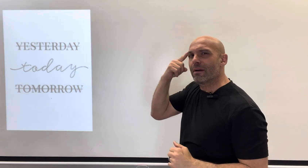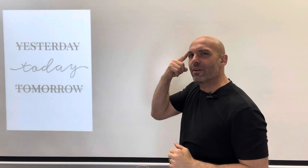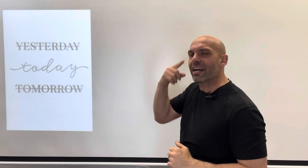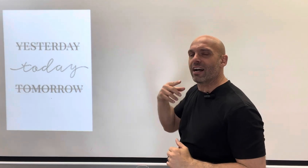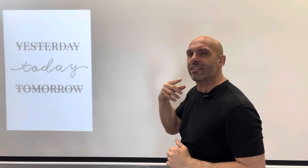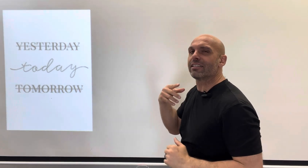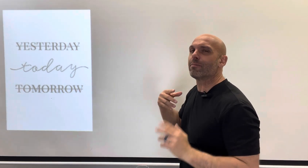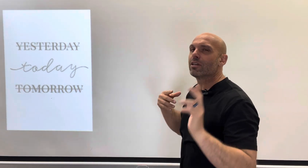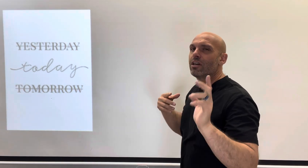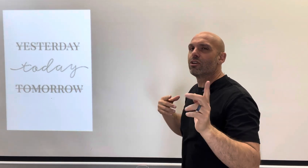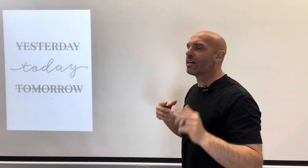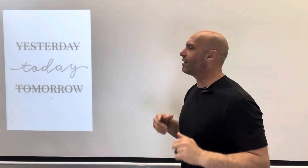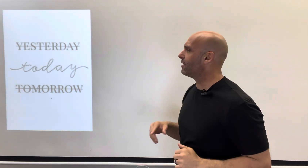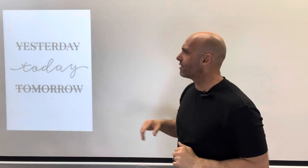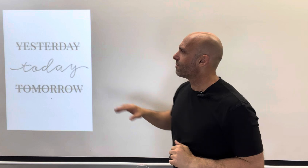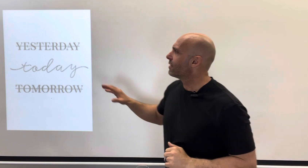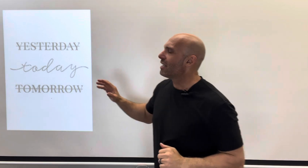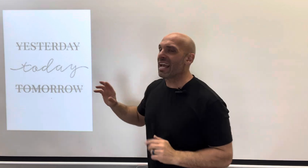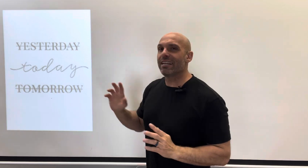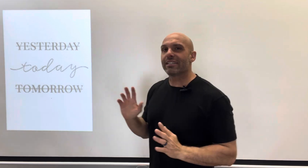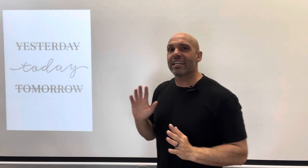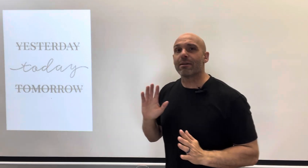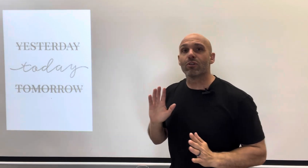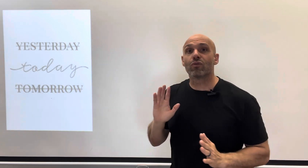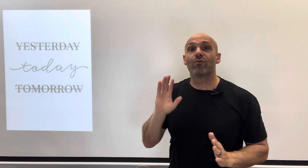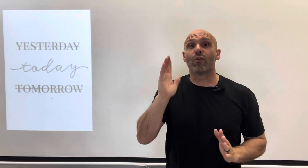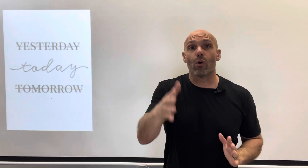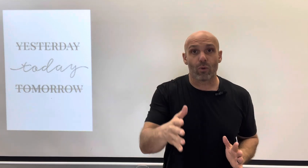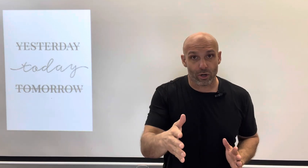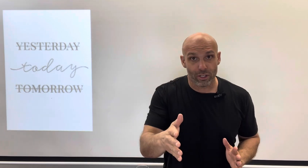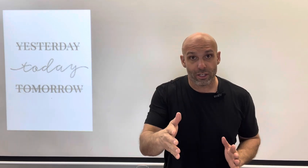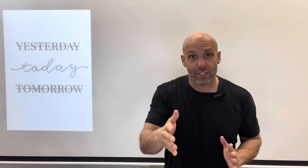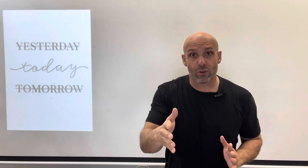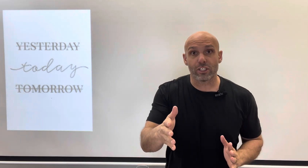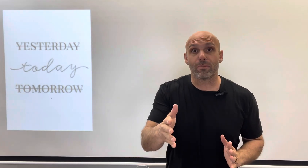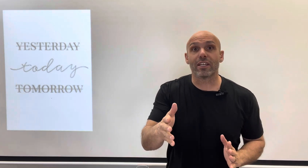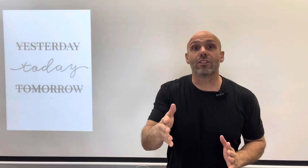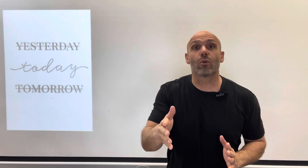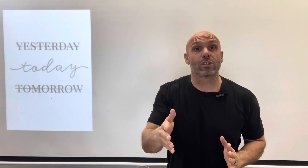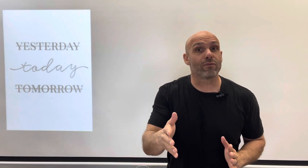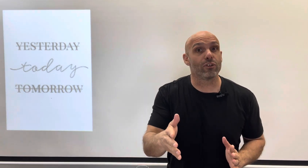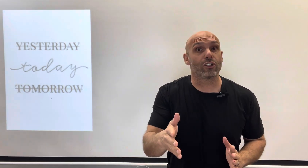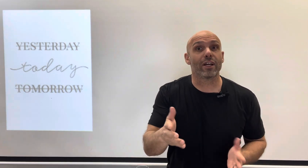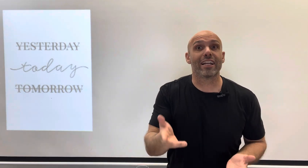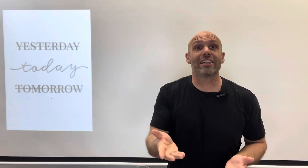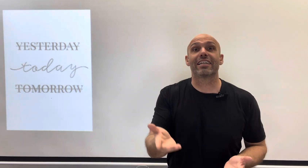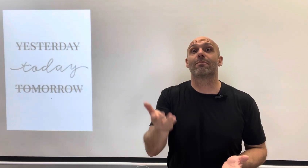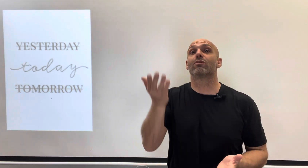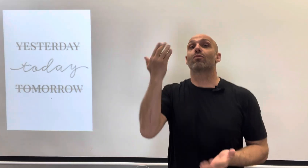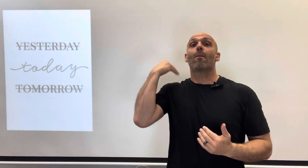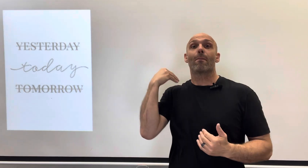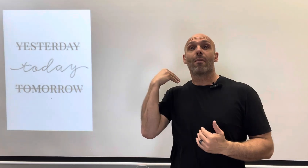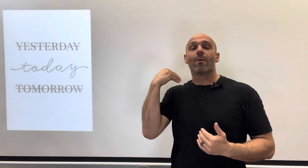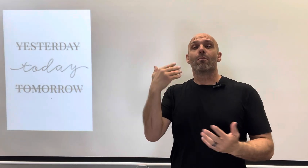that concept, you'll get these. Any sign that moves forward is going to be towards the future, and any sign that